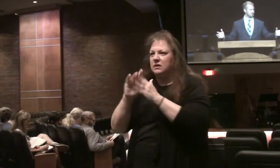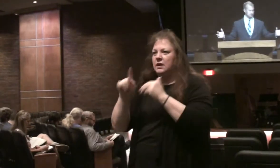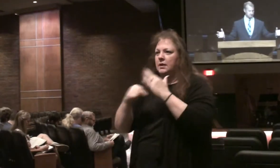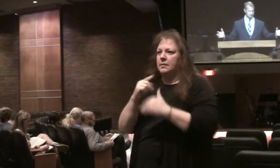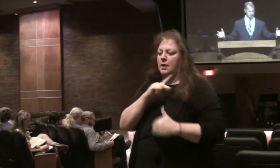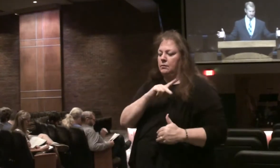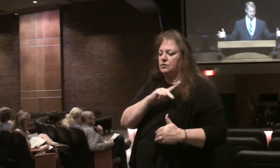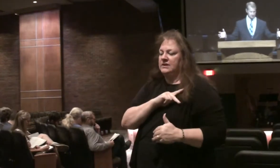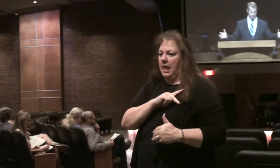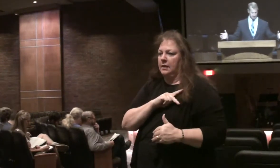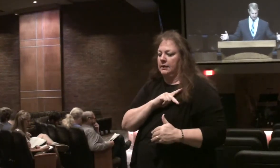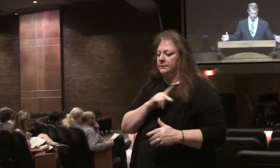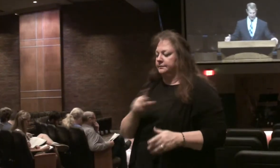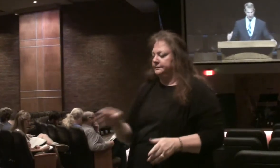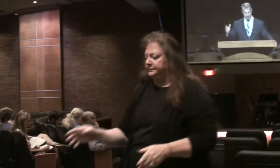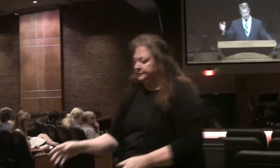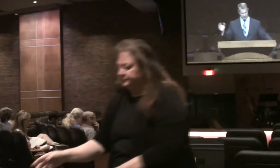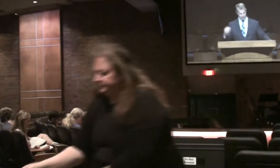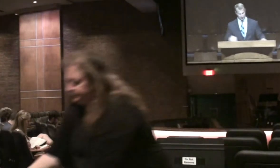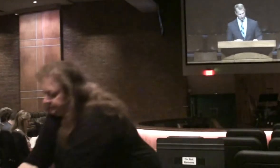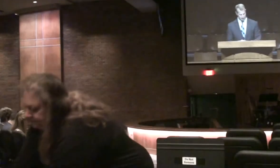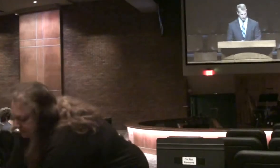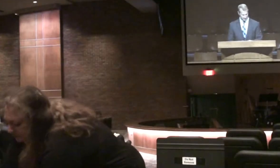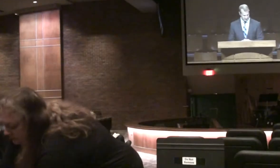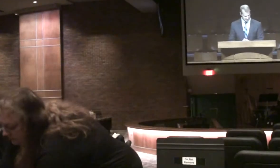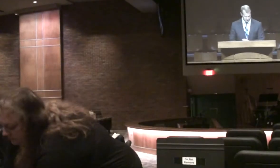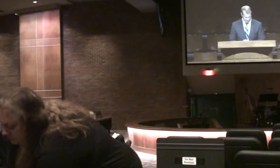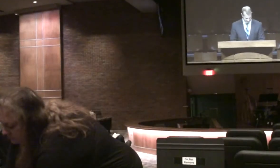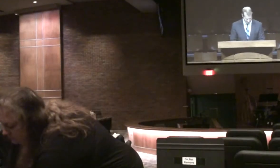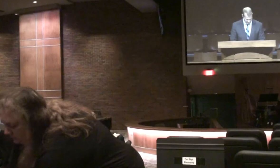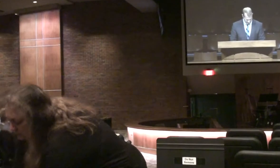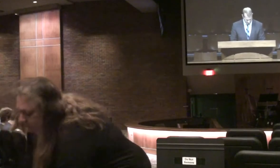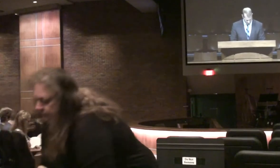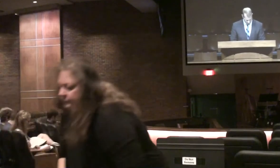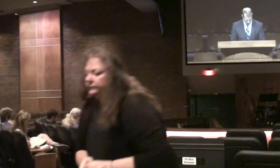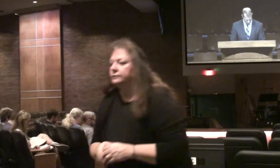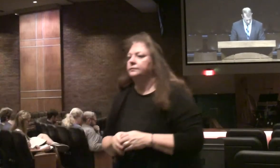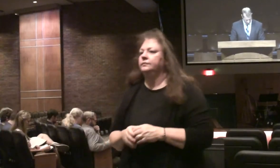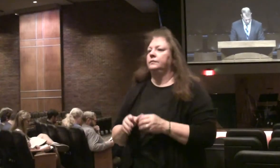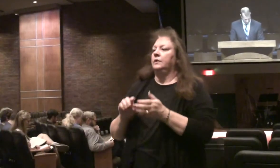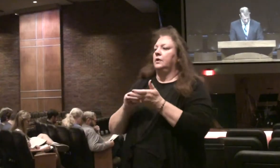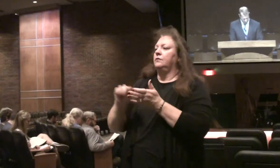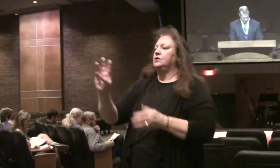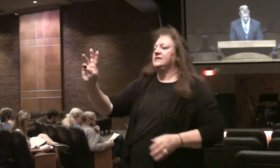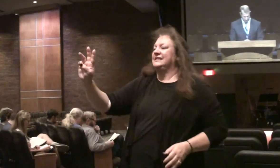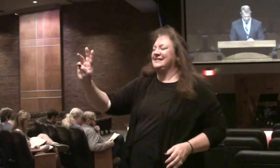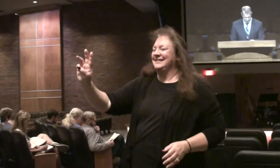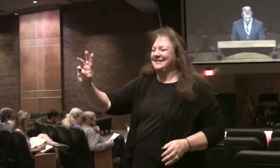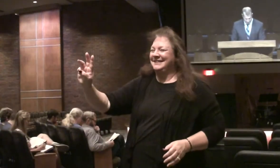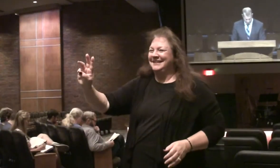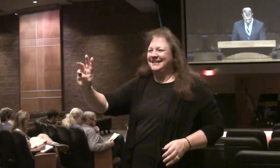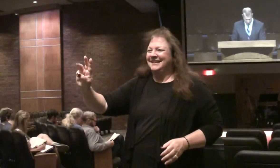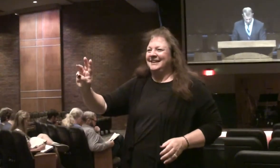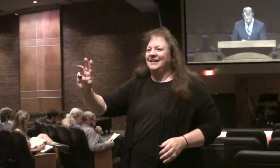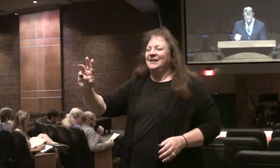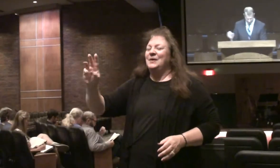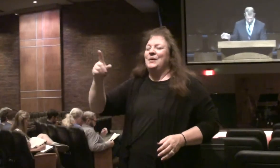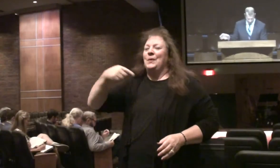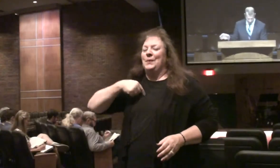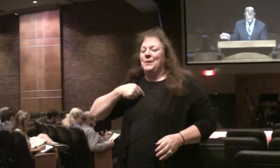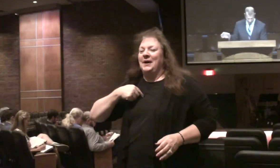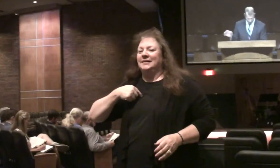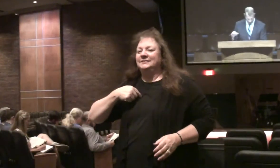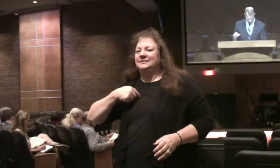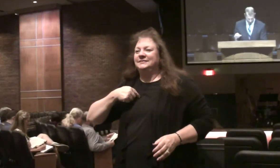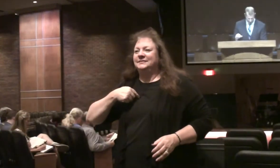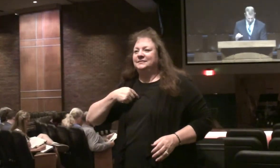personalities. And uses, well, pick up verse 6 of chapter 4. Now these things, brethren, I have